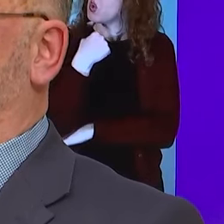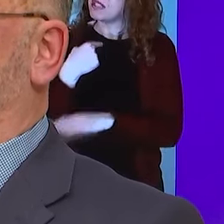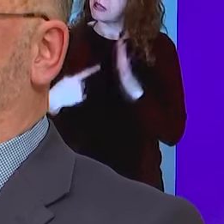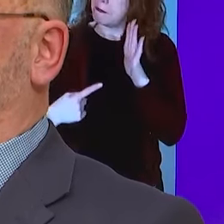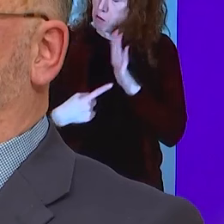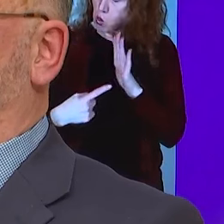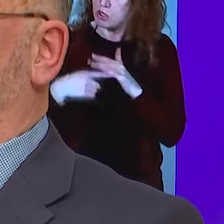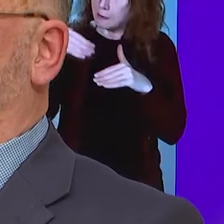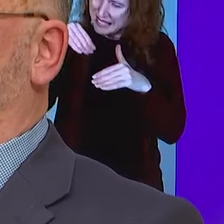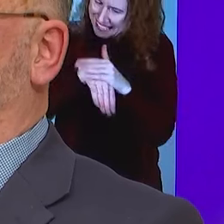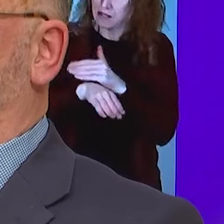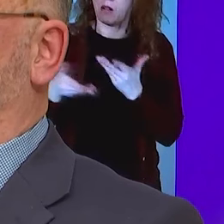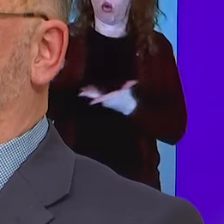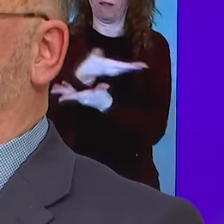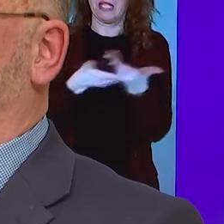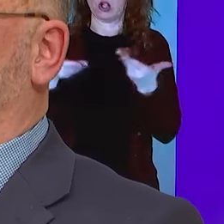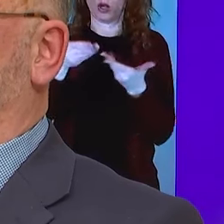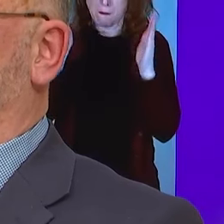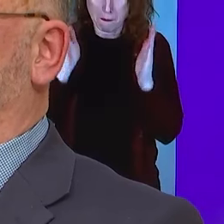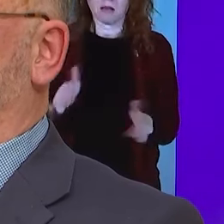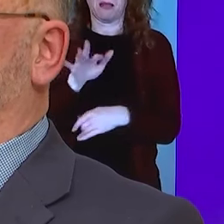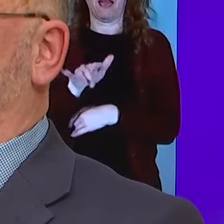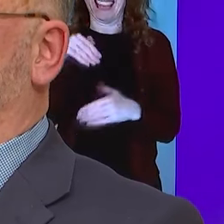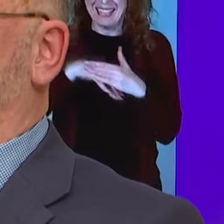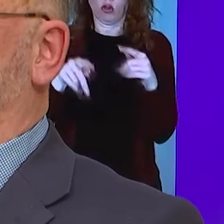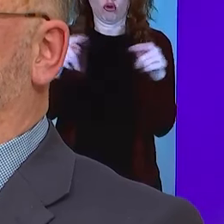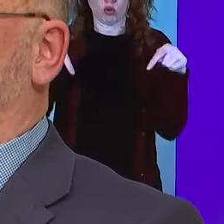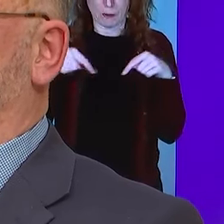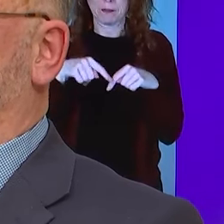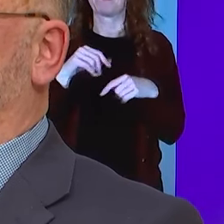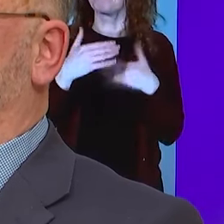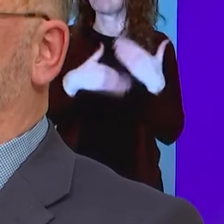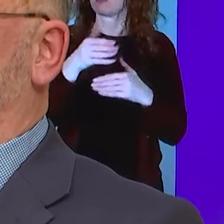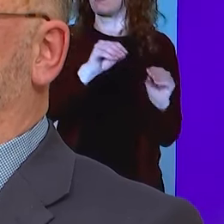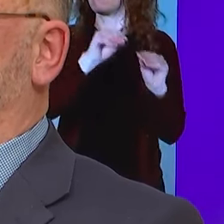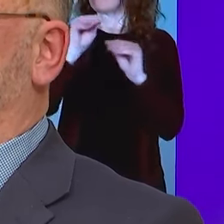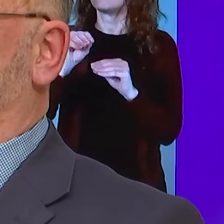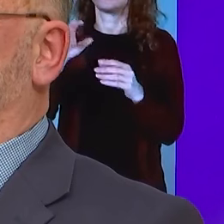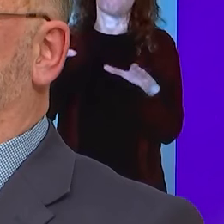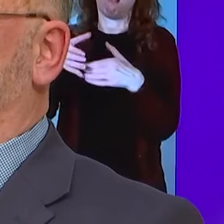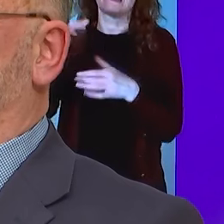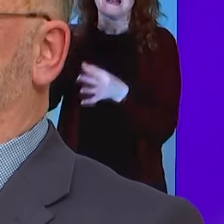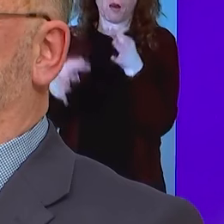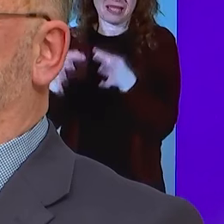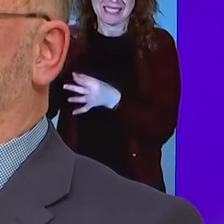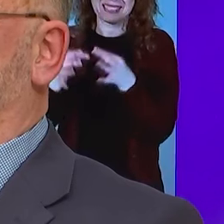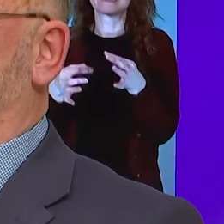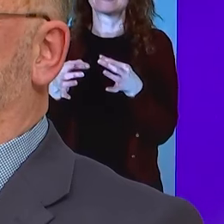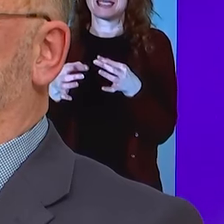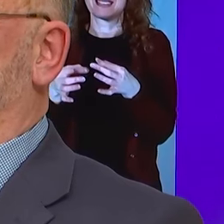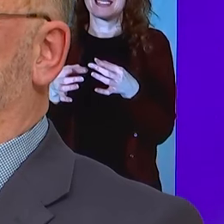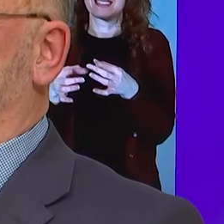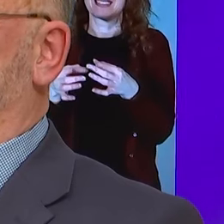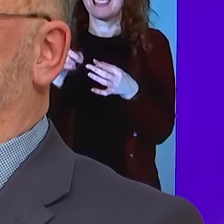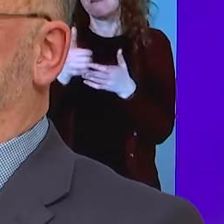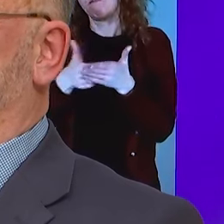room. I then migrated into party politics, of course, as I think is sometimes